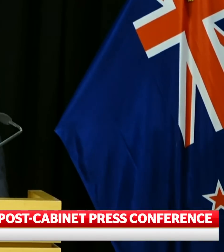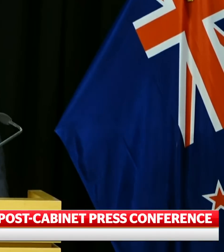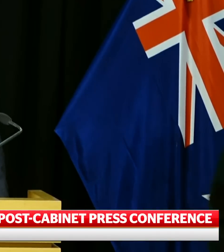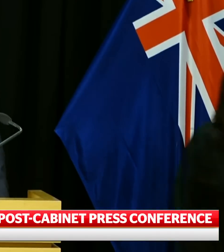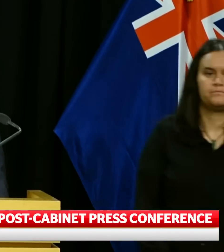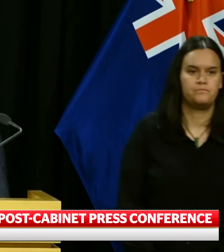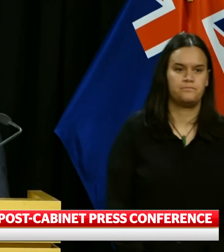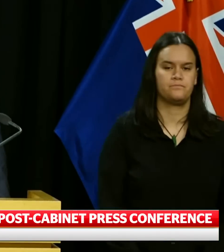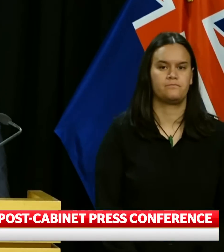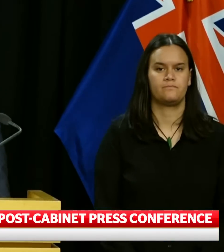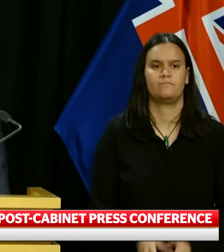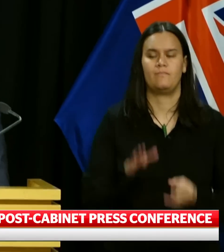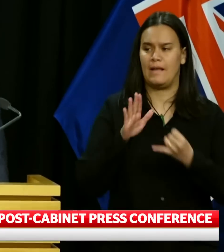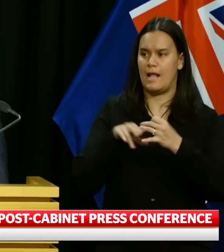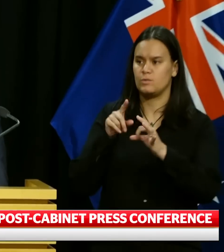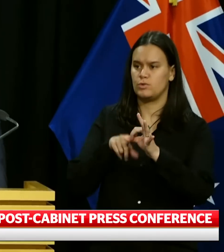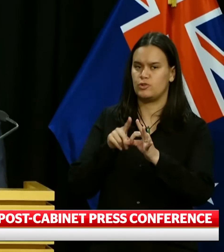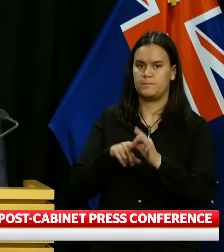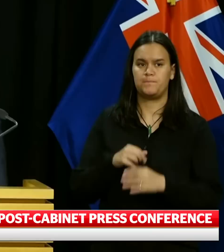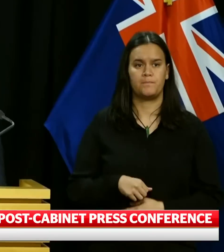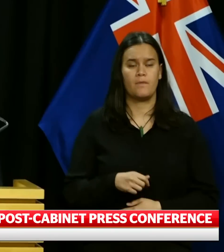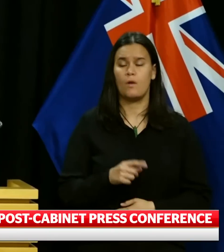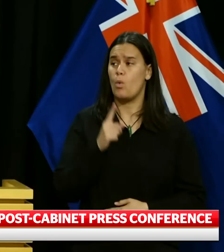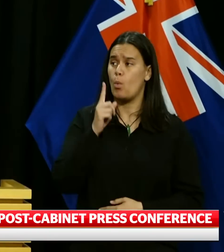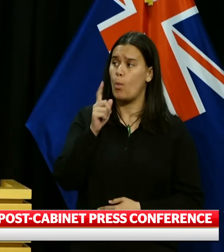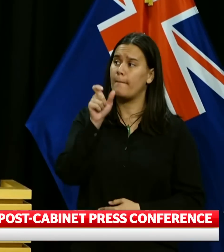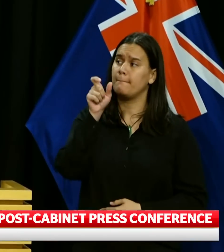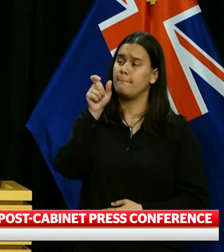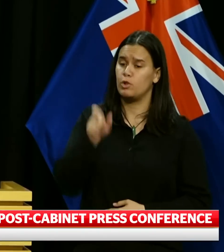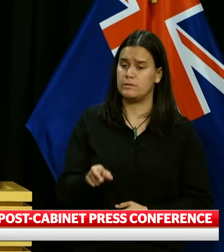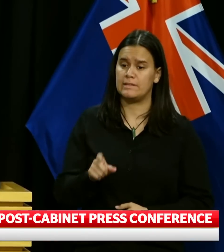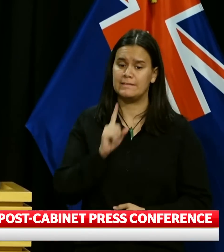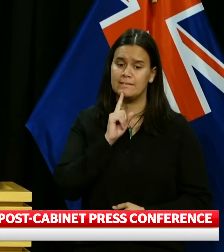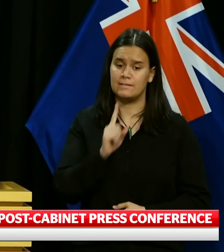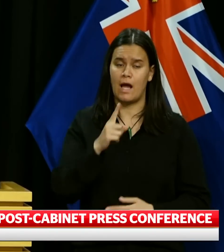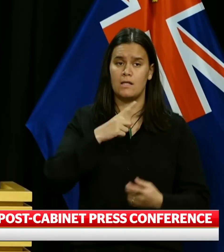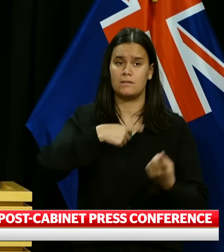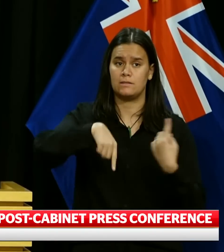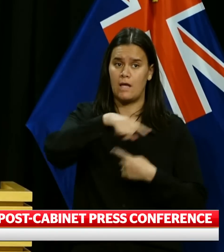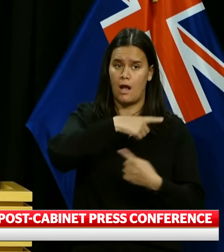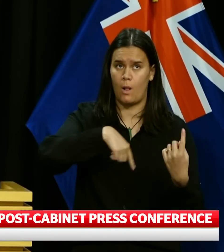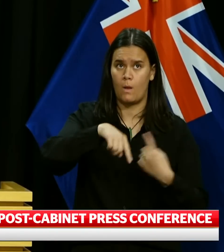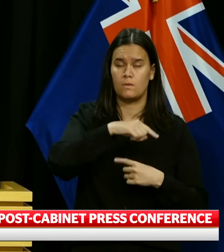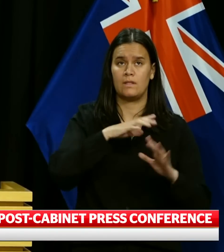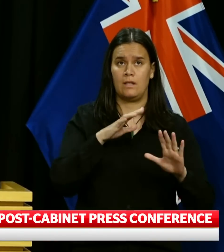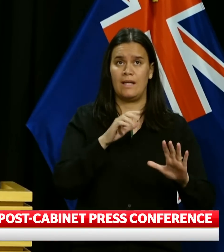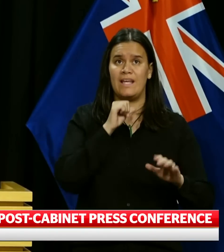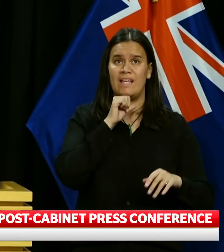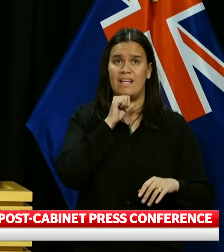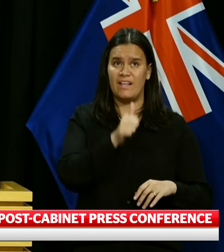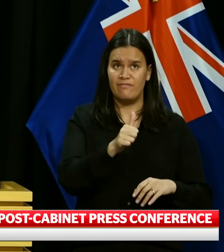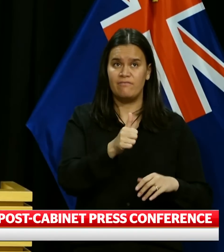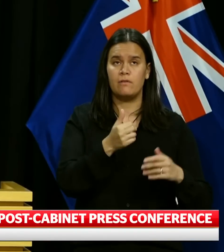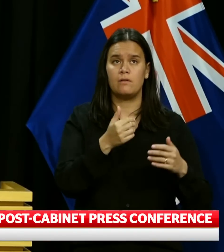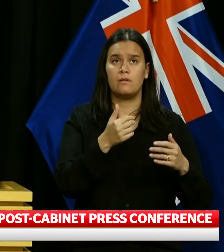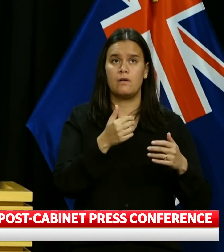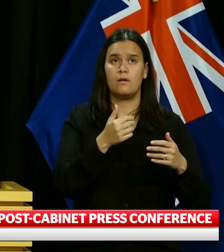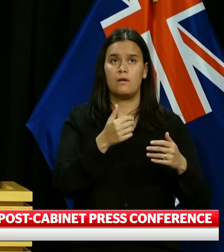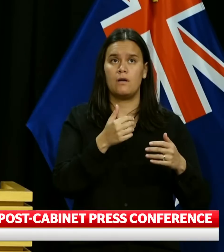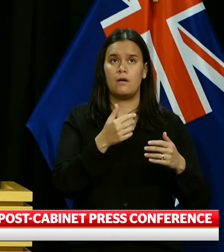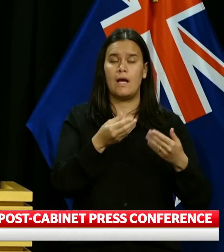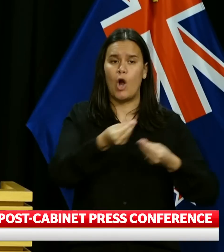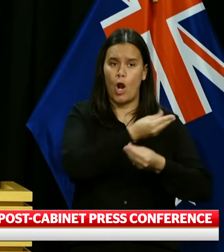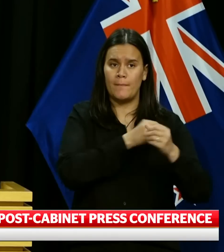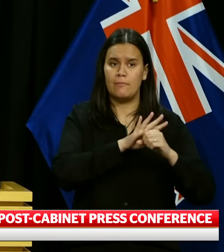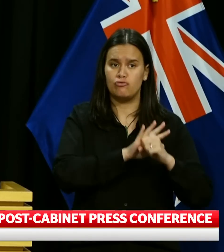gave a speech talking about the cyclone rebuild, said if it generates inflationary pressure, they will have to increase interest rates. He said to